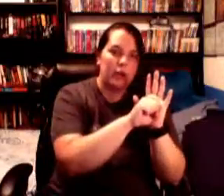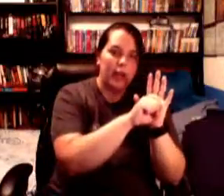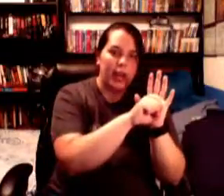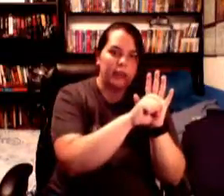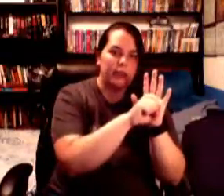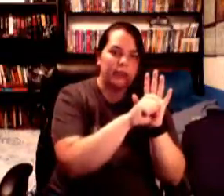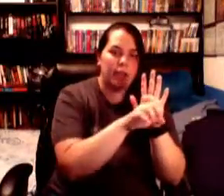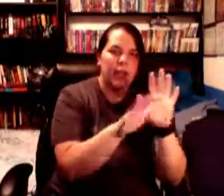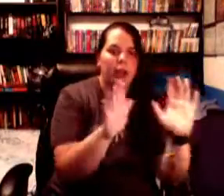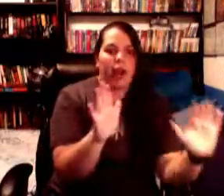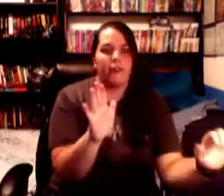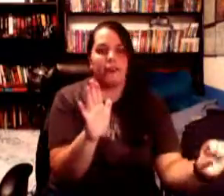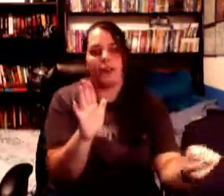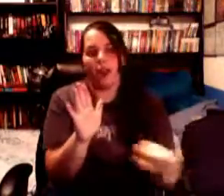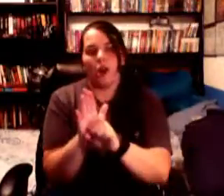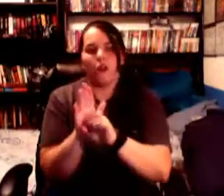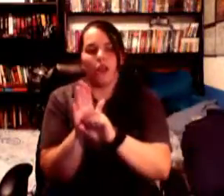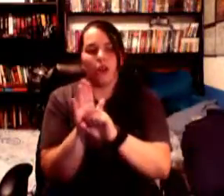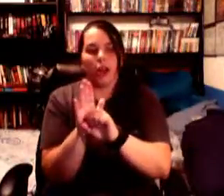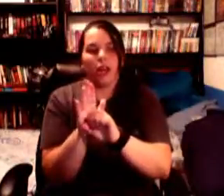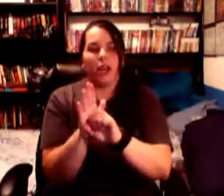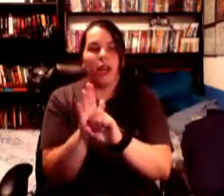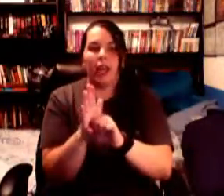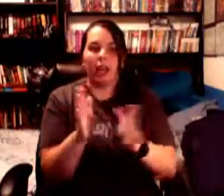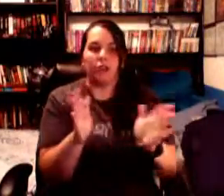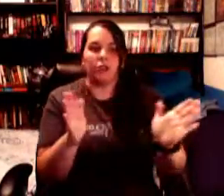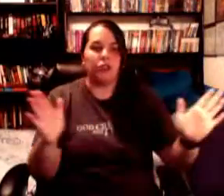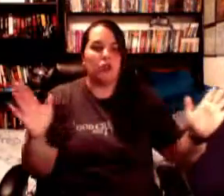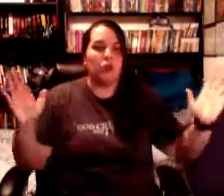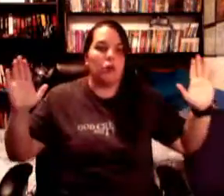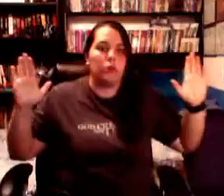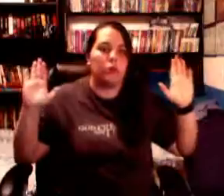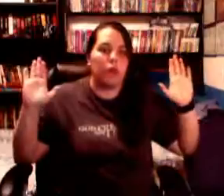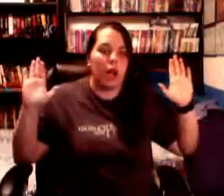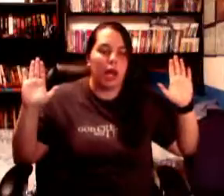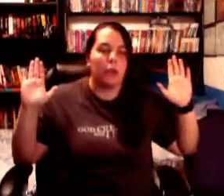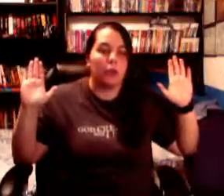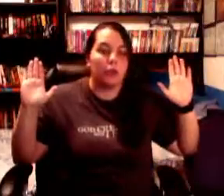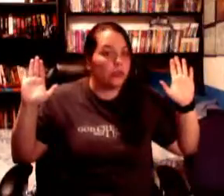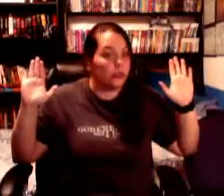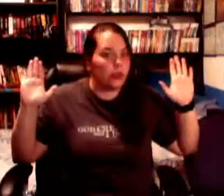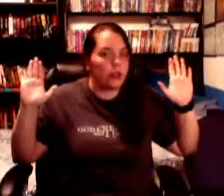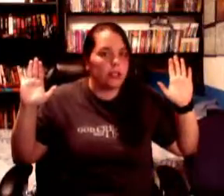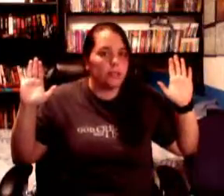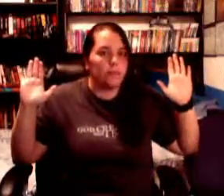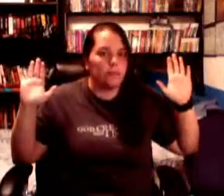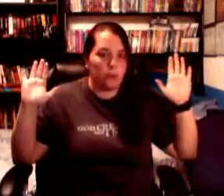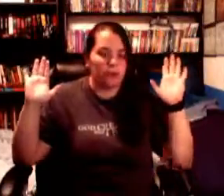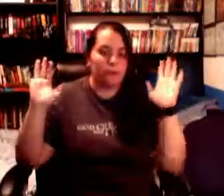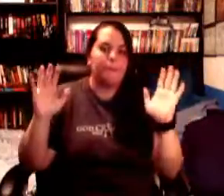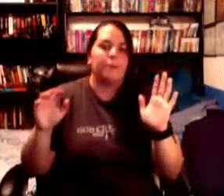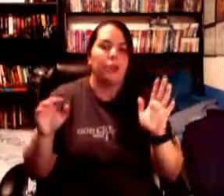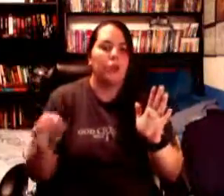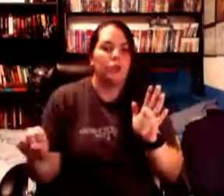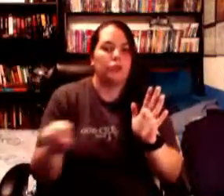one hand, and then nail the other hand, and then show up on the cross. Both hands up.